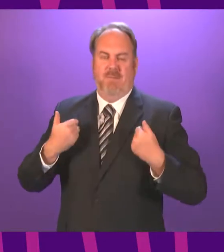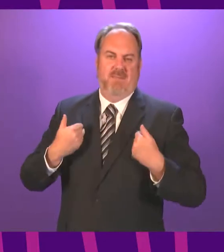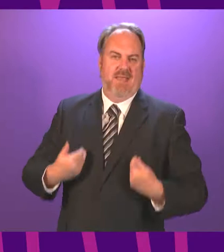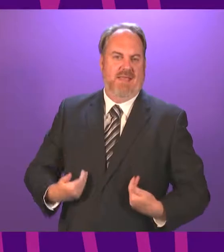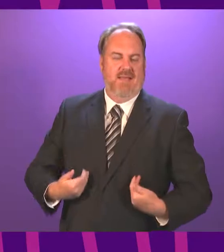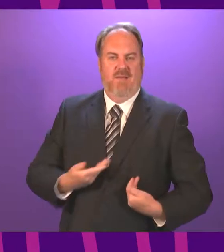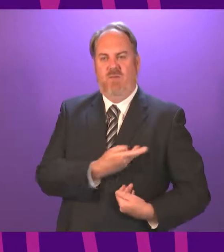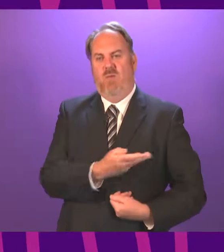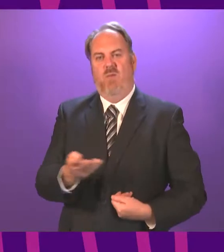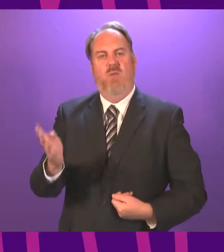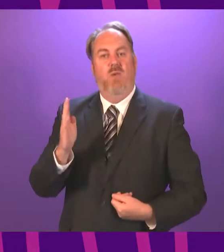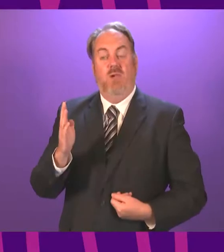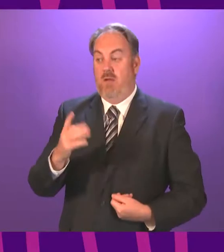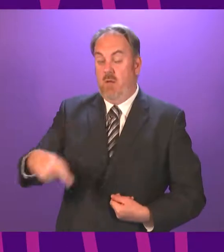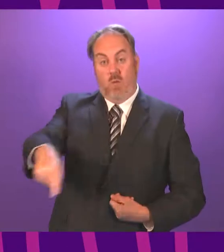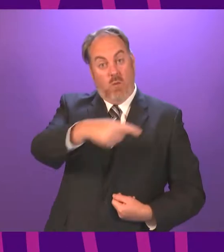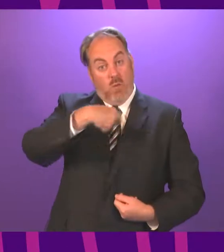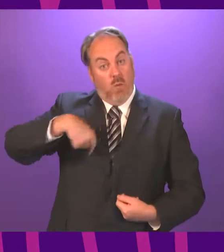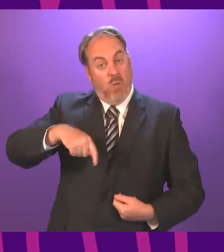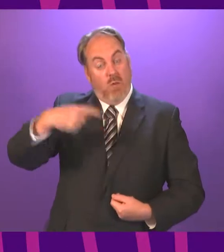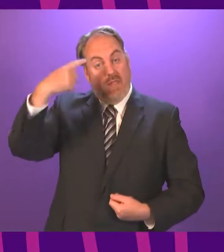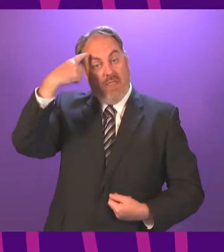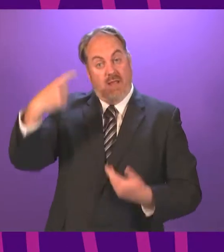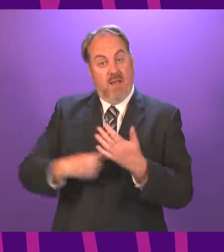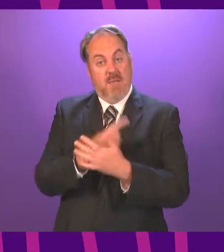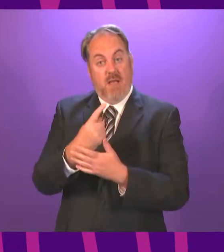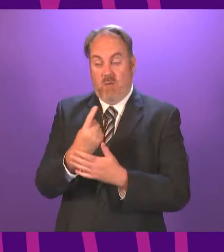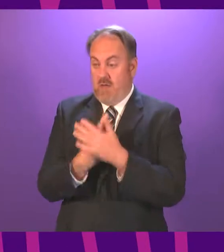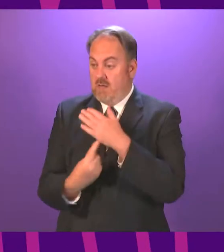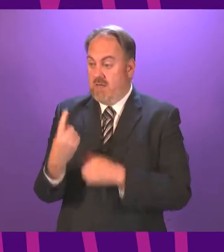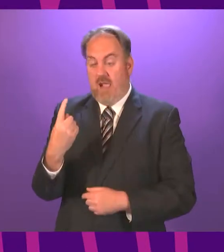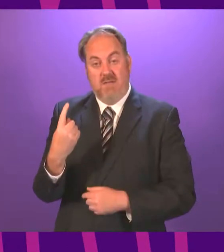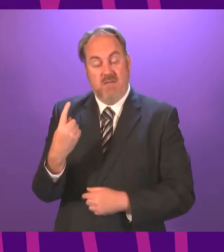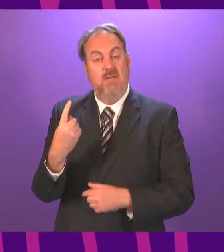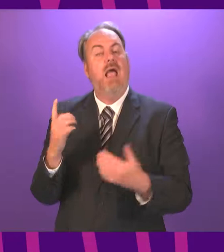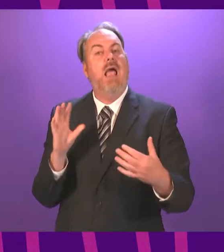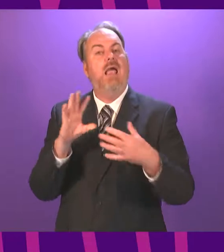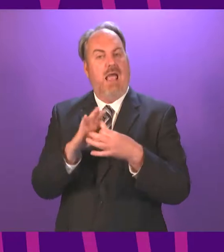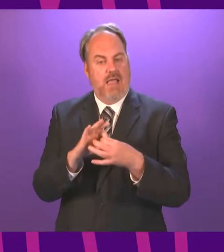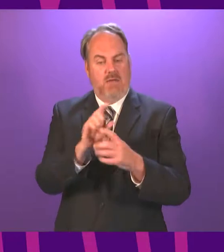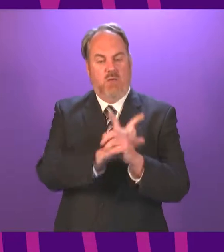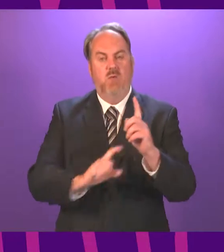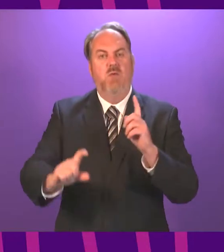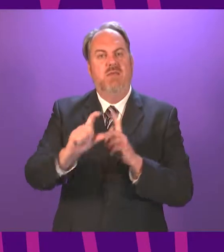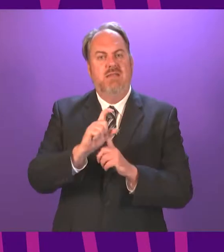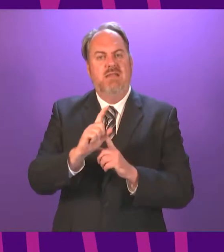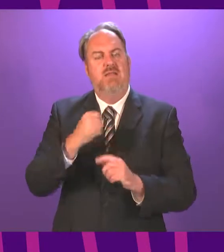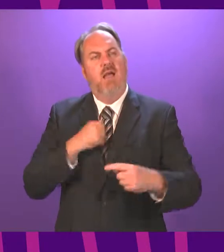Perhaps we as individuals, as communities, and as nations, long for that.